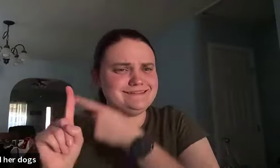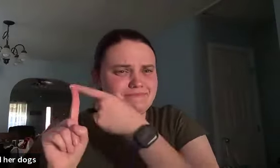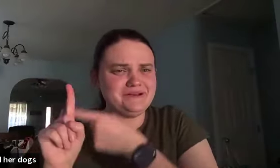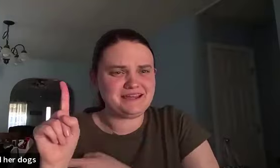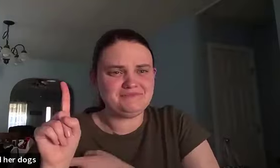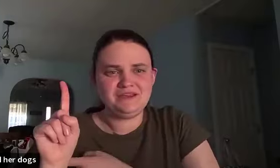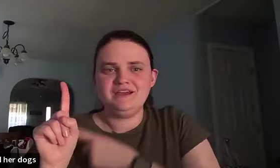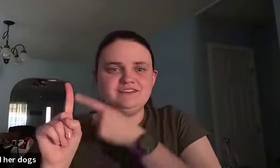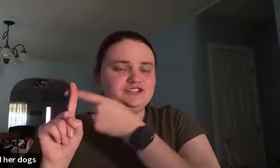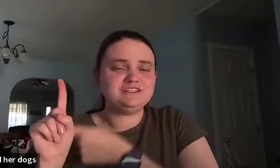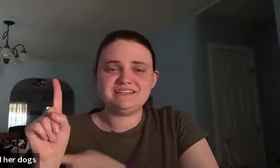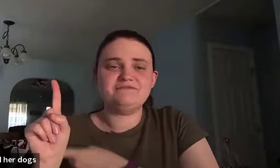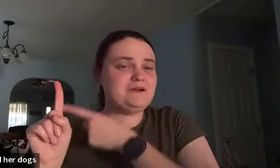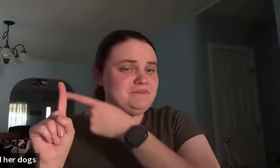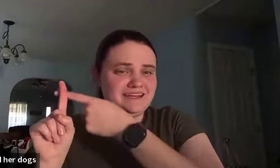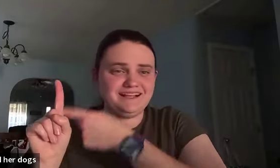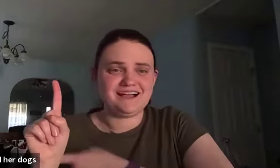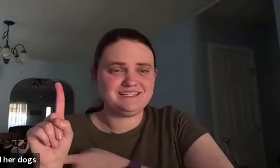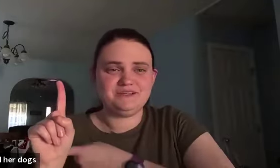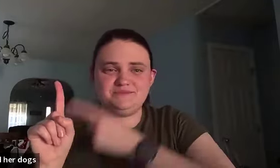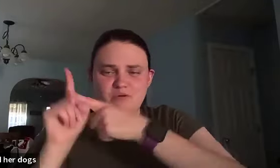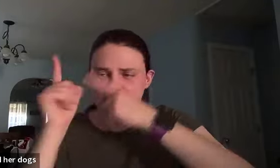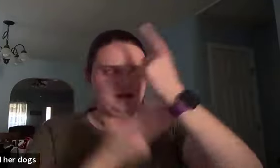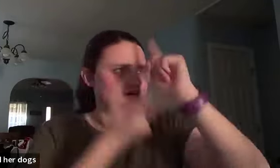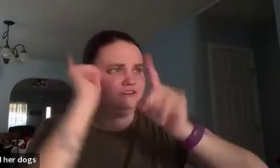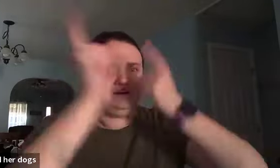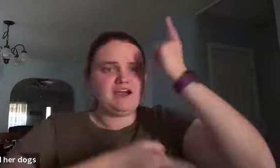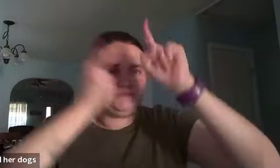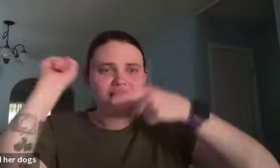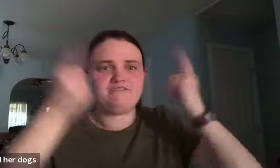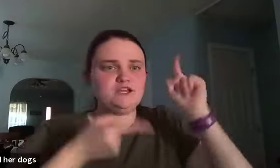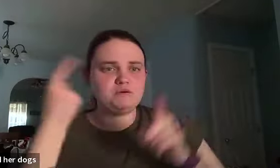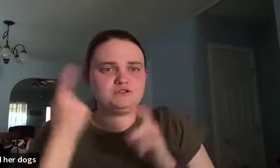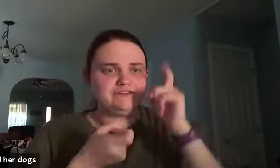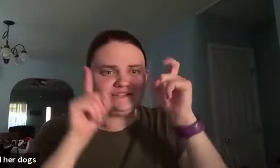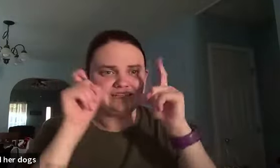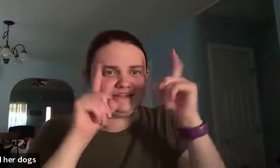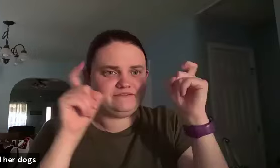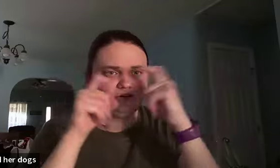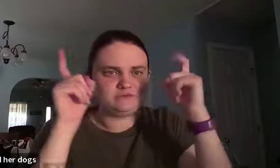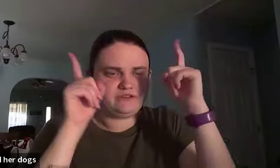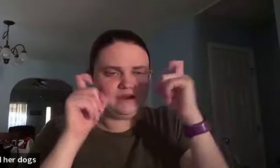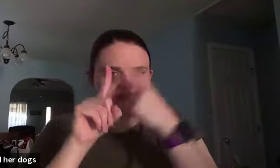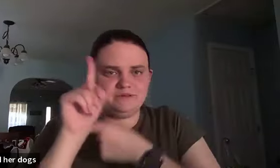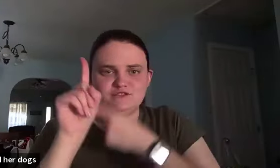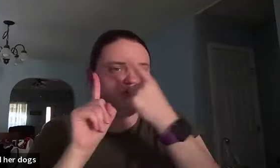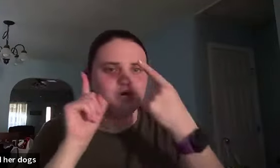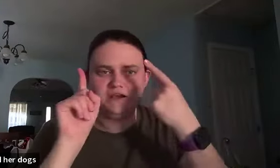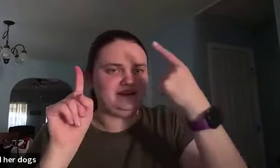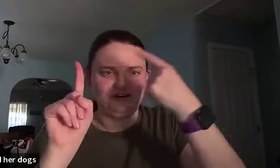a step-by-step. Y'all should have seen the very beginning classes because people were like, I feel like we were doing little dancing fingers with our hands because we could not get